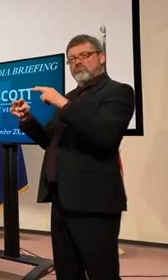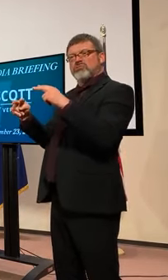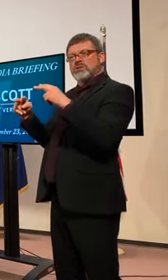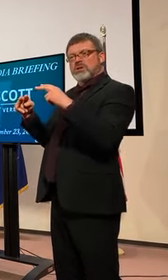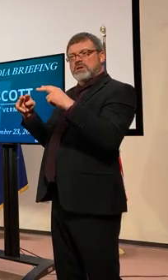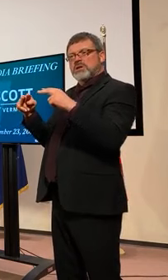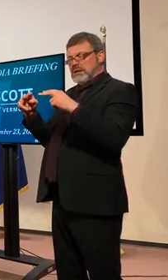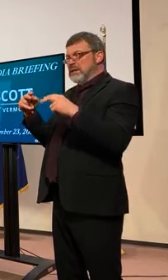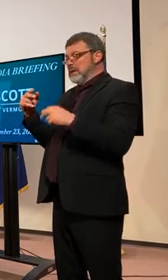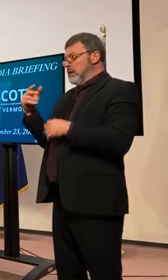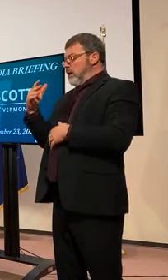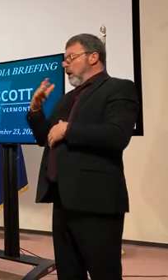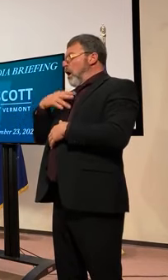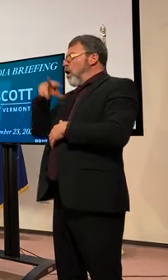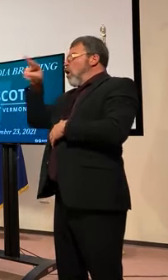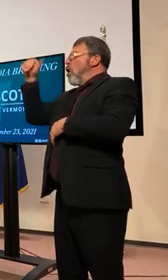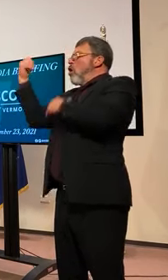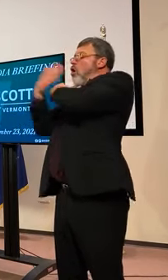counterproductive.